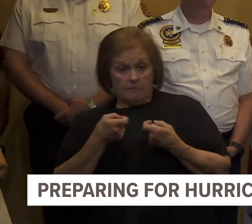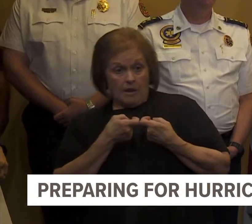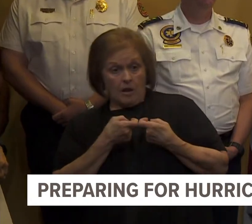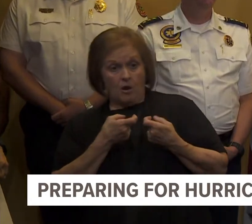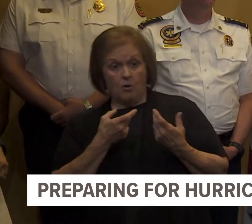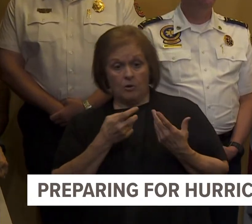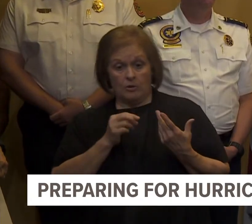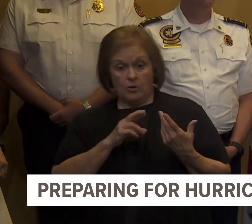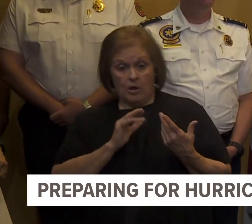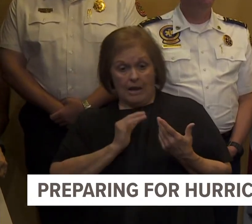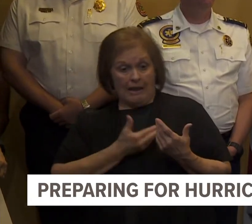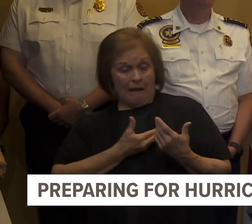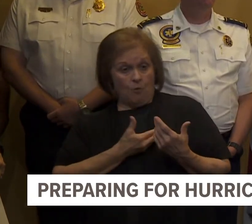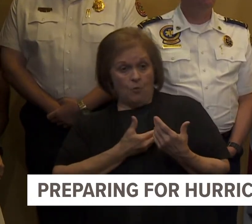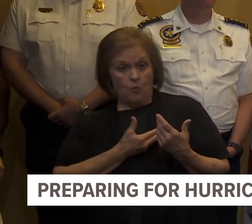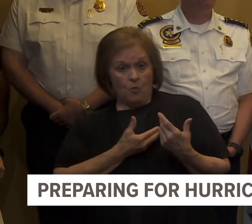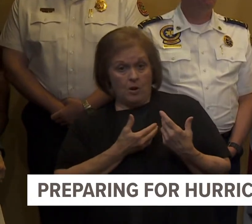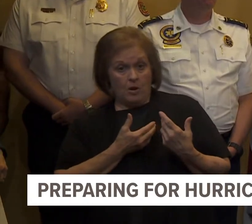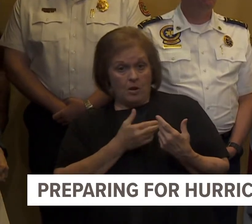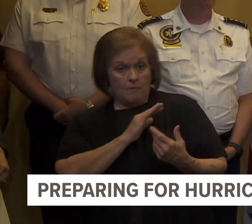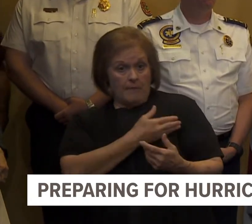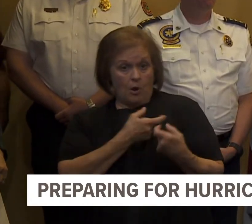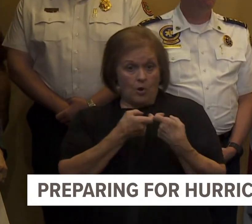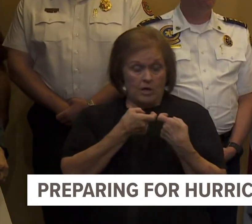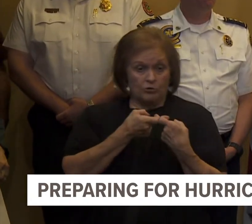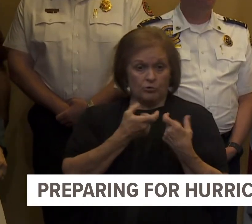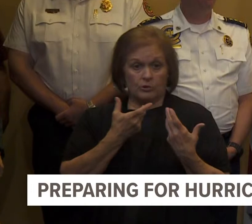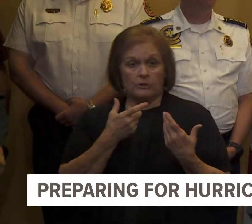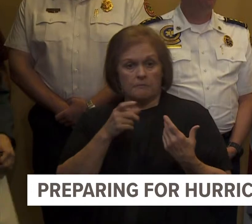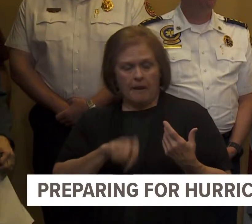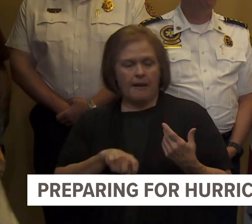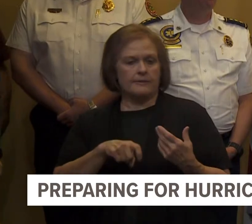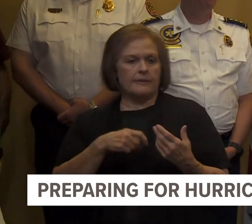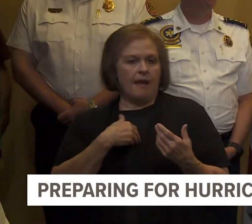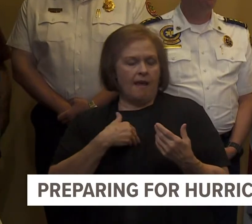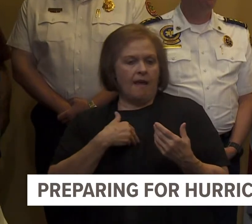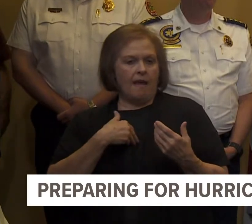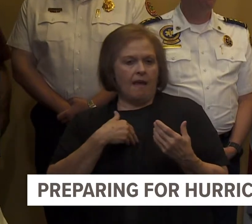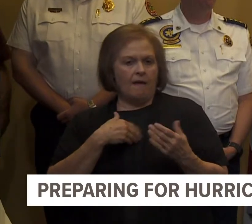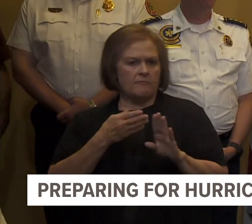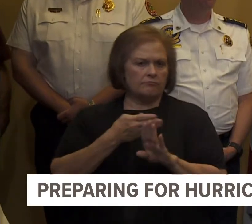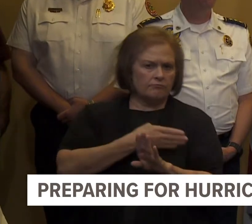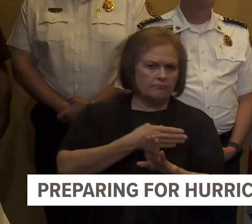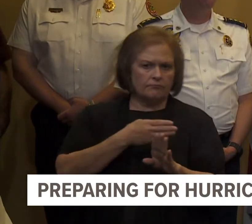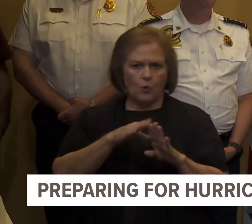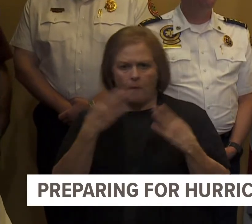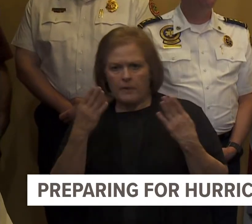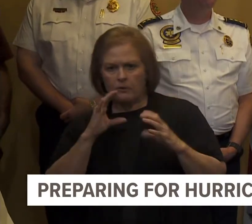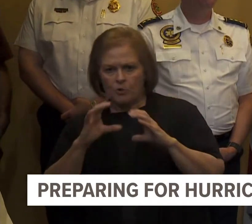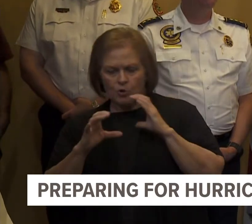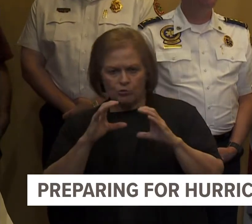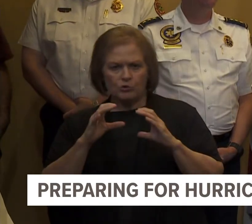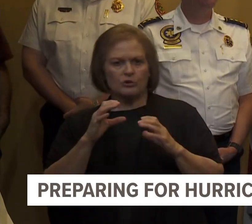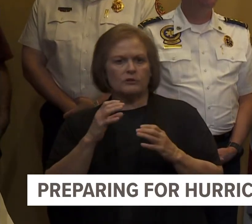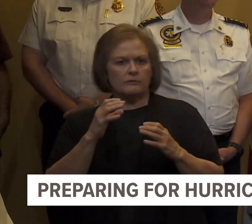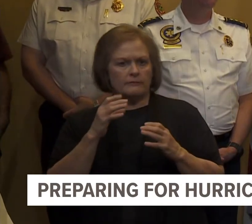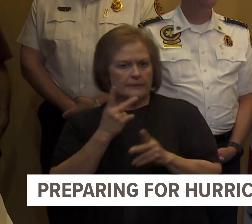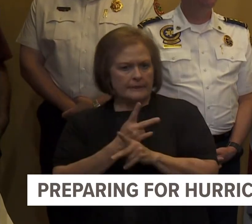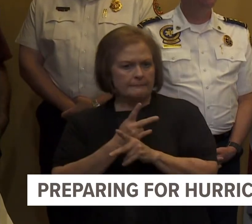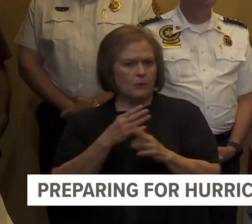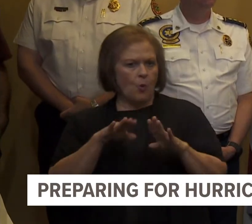or Entergy, so it's very key to have advanced communication and be prepared to any event that we may